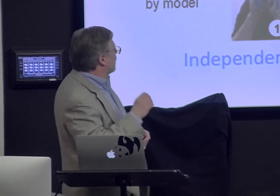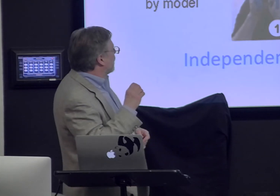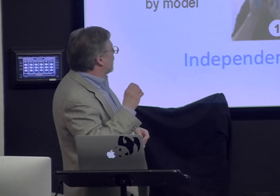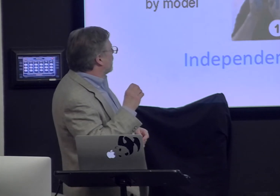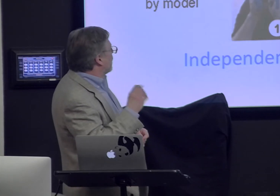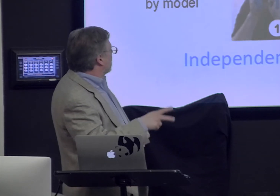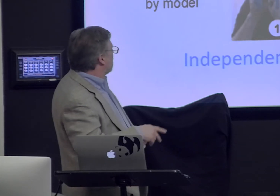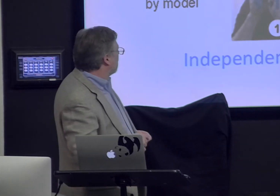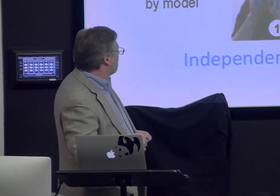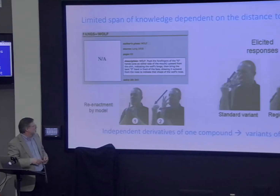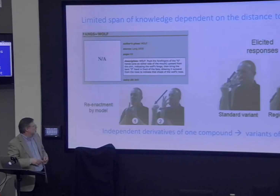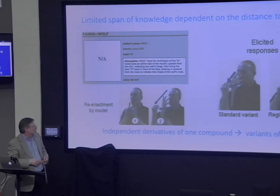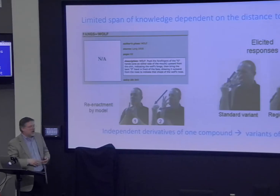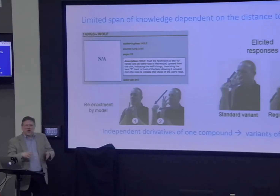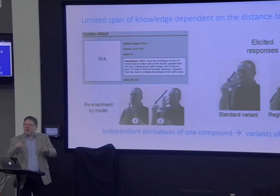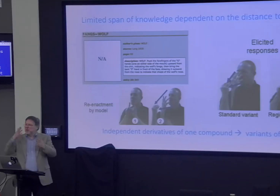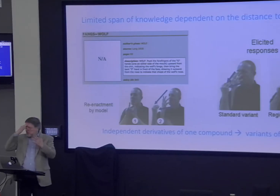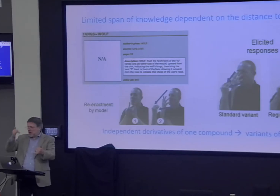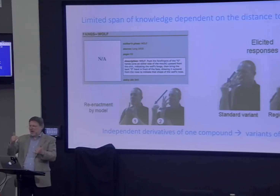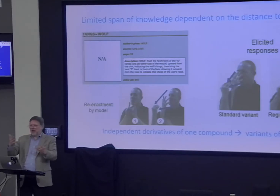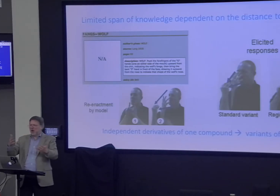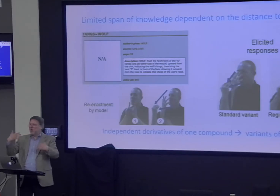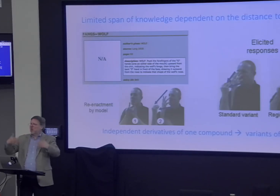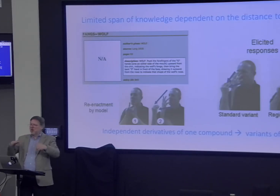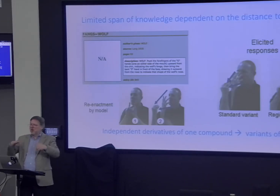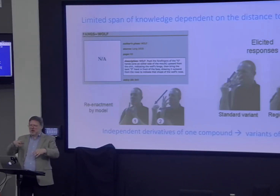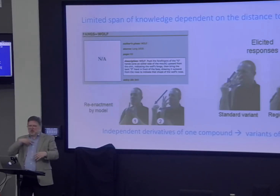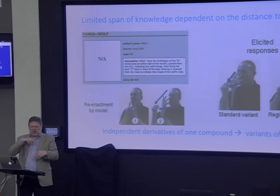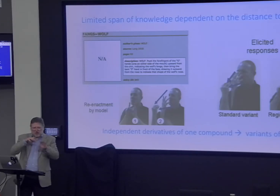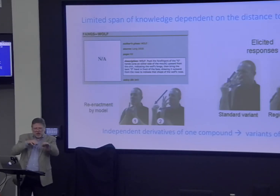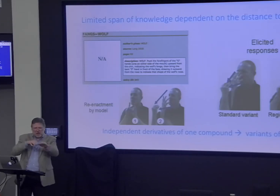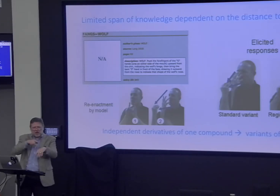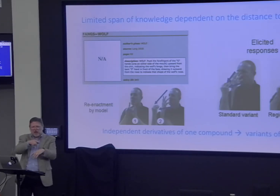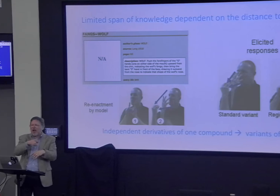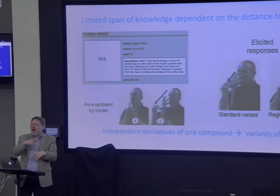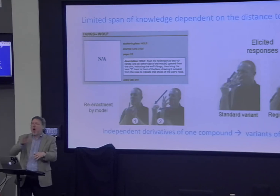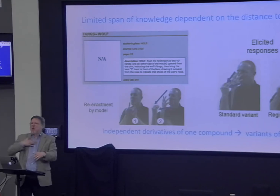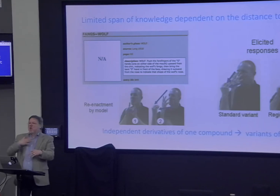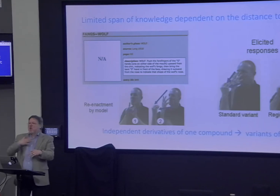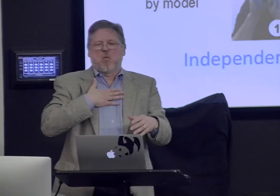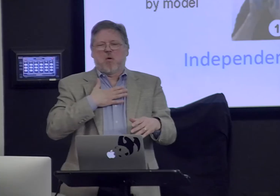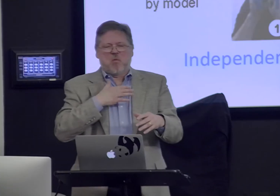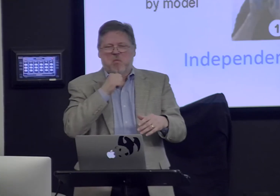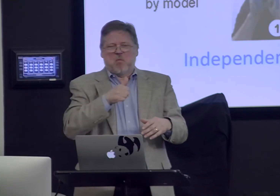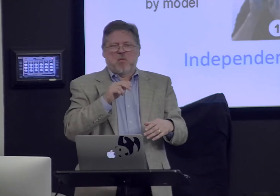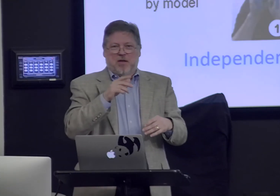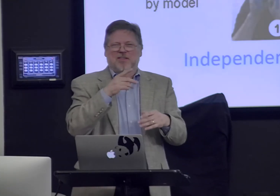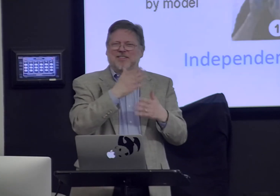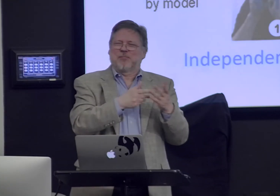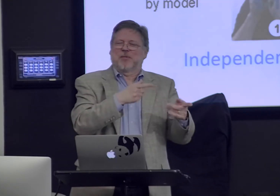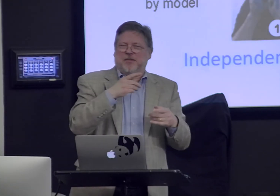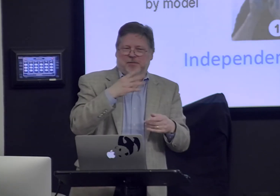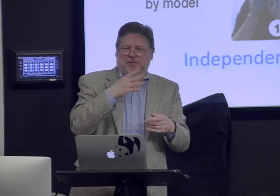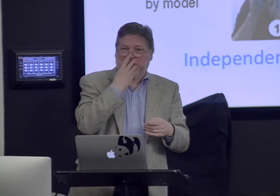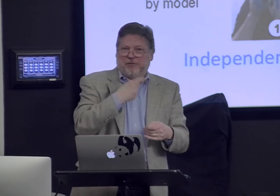form, and even if they still use the form that references fangs, they didn't realize that it was connected to a slightly different,